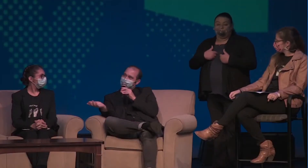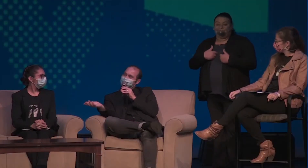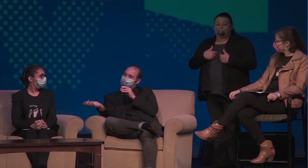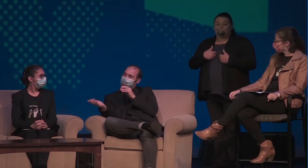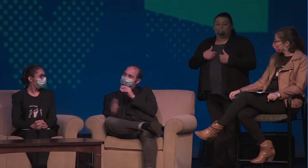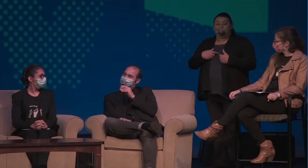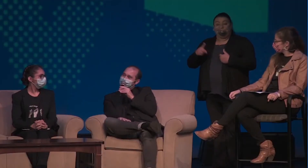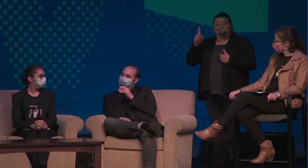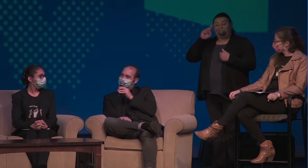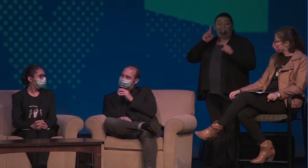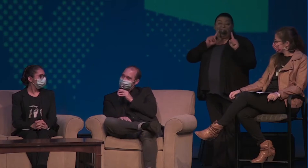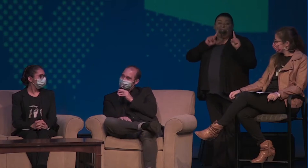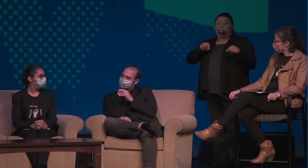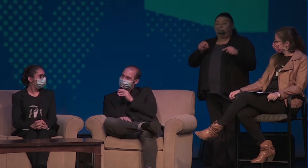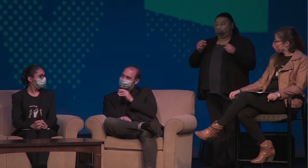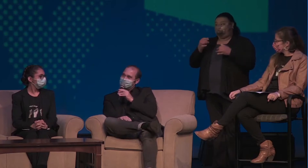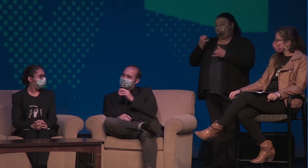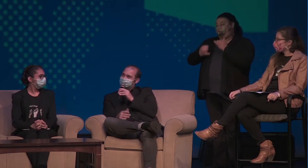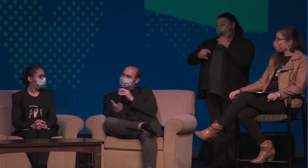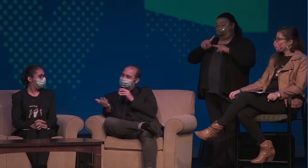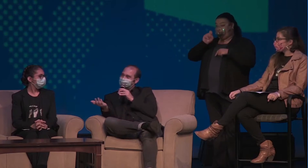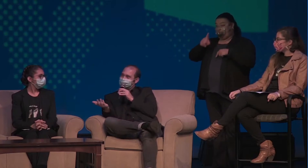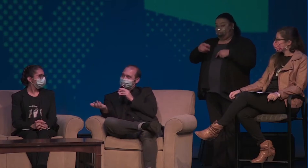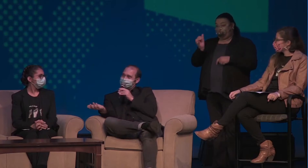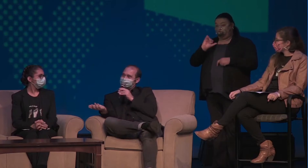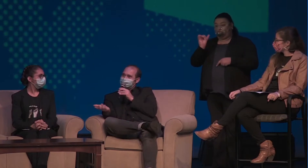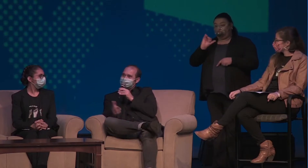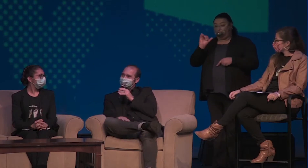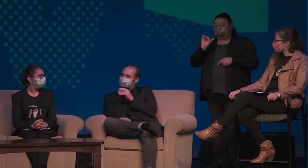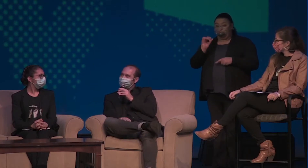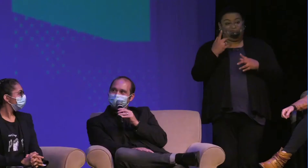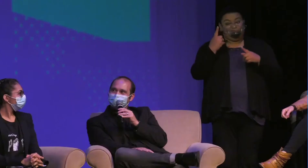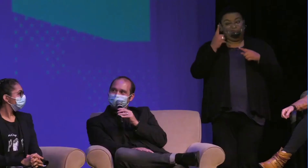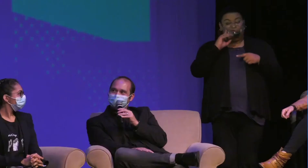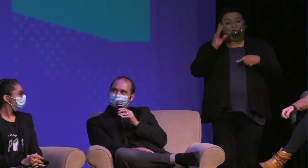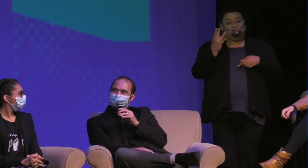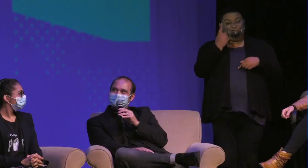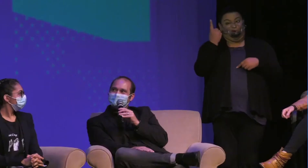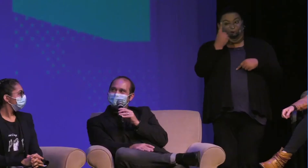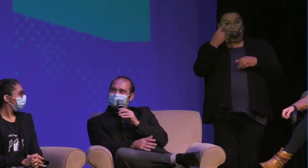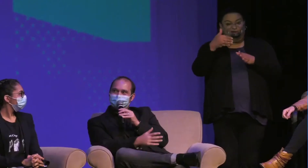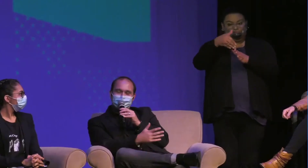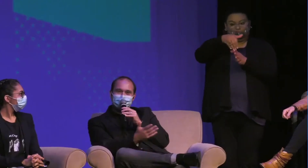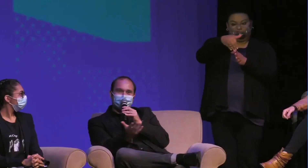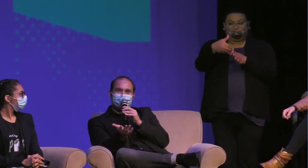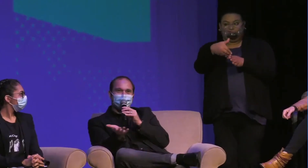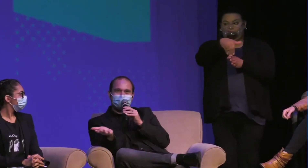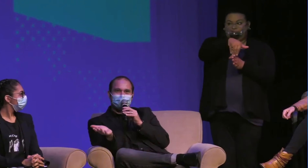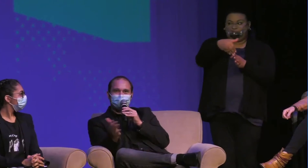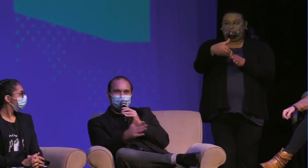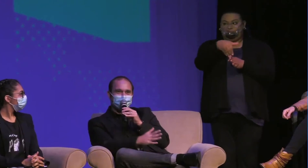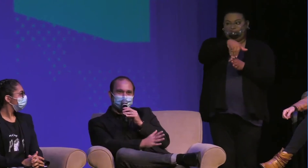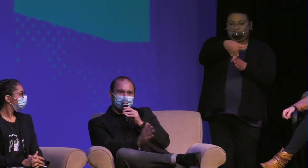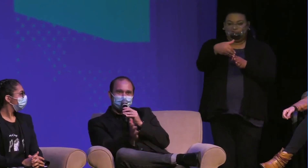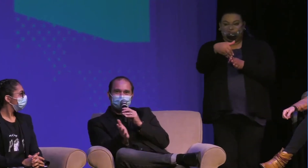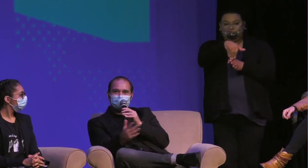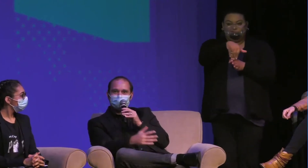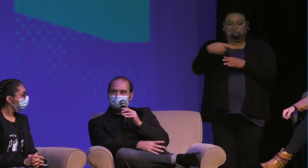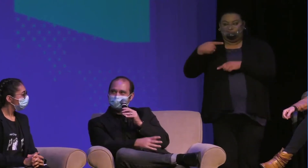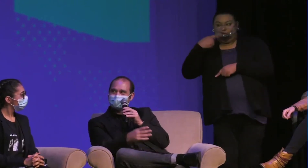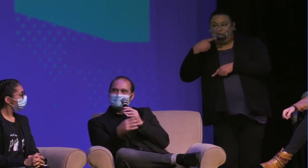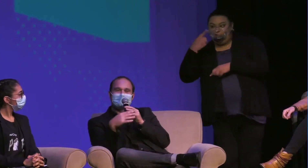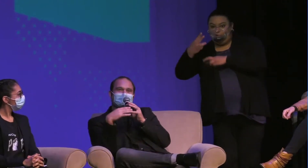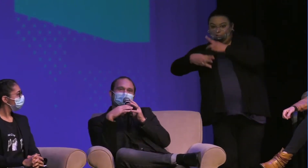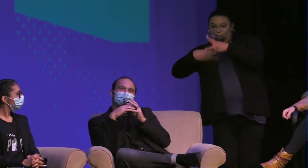I think you kind of answered it with the last question, which is he's always going to straddle two worlds, right? So he's always going to go back and forth between those